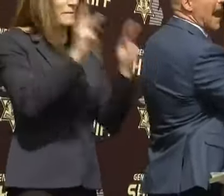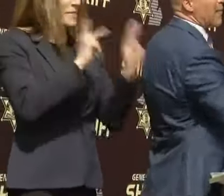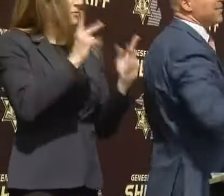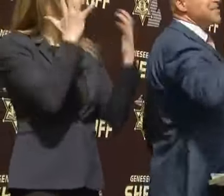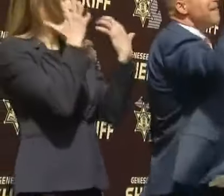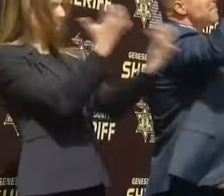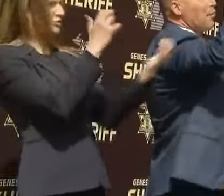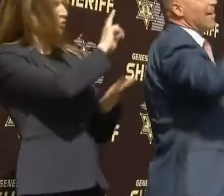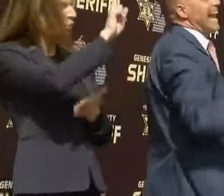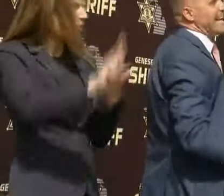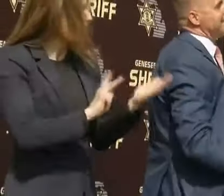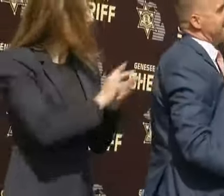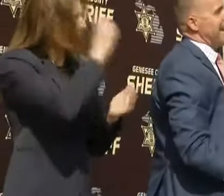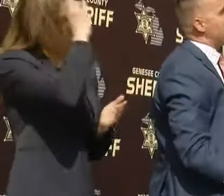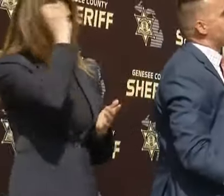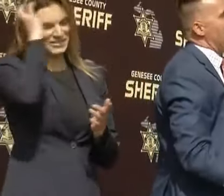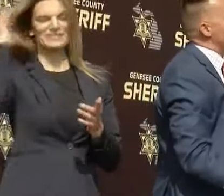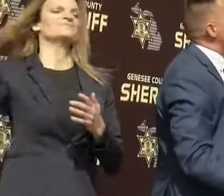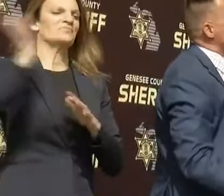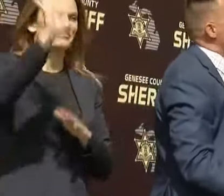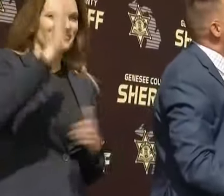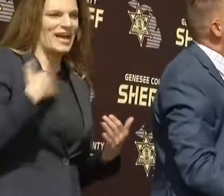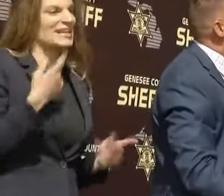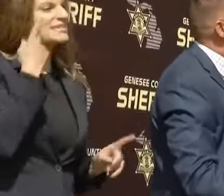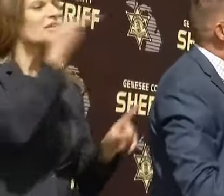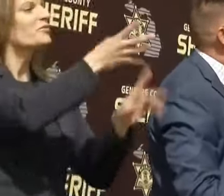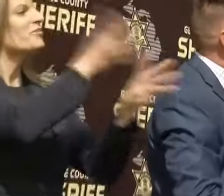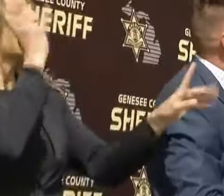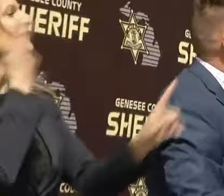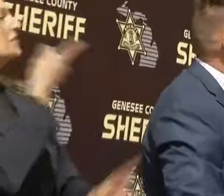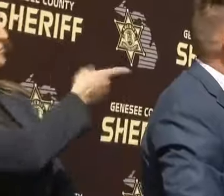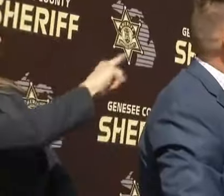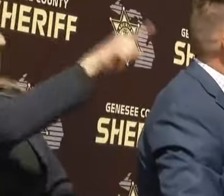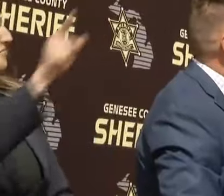for 2 hours. We're going to be entertained, I promise you.